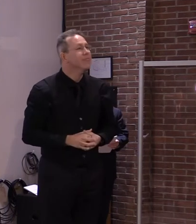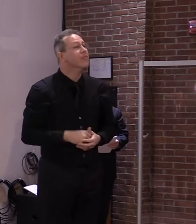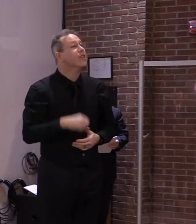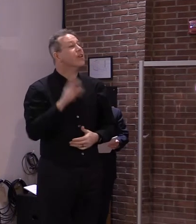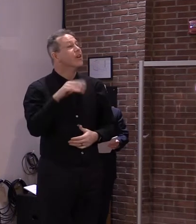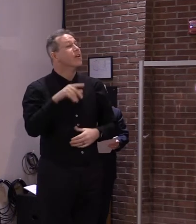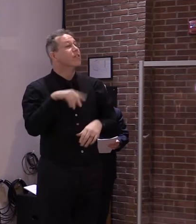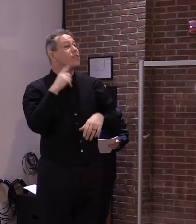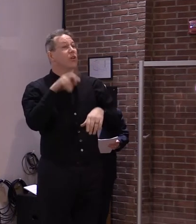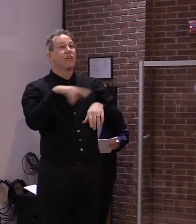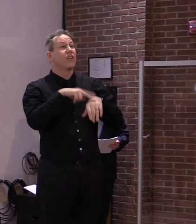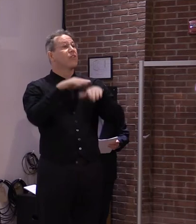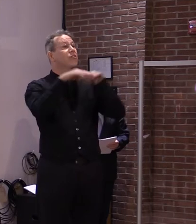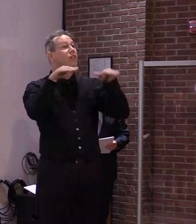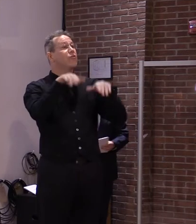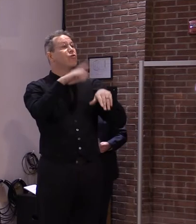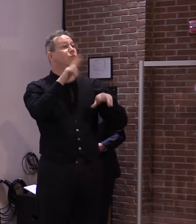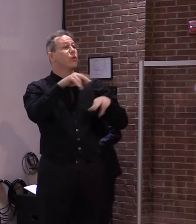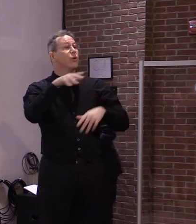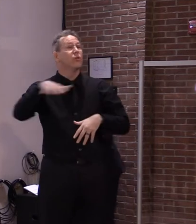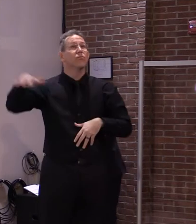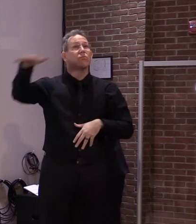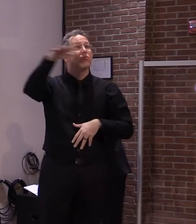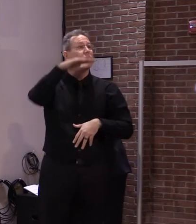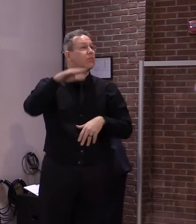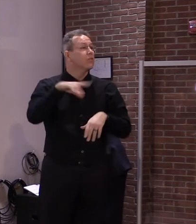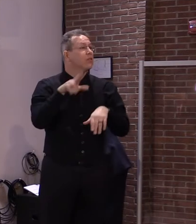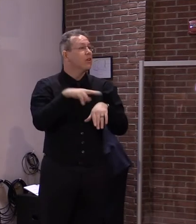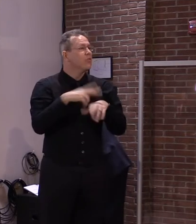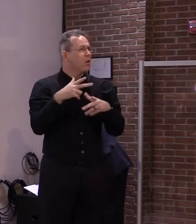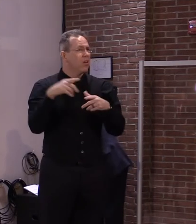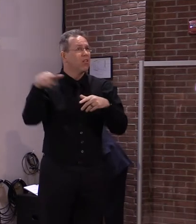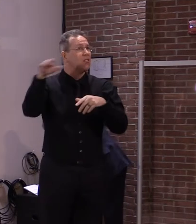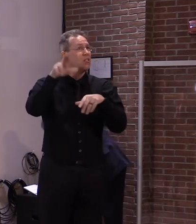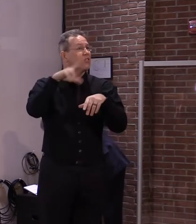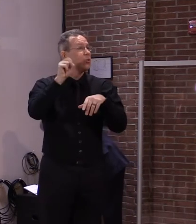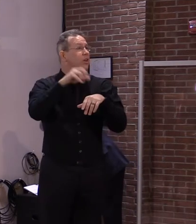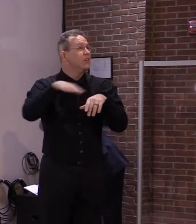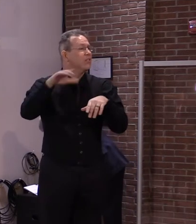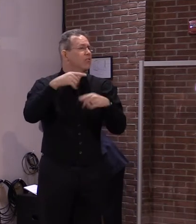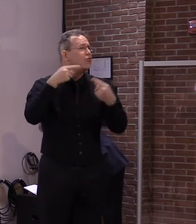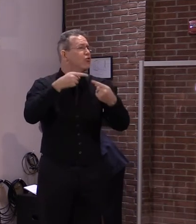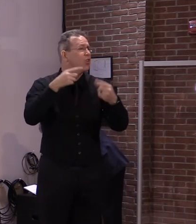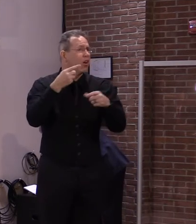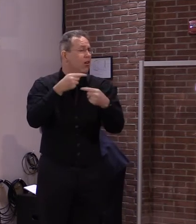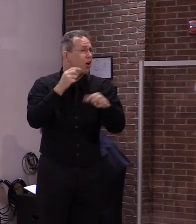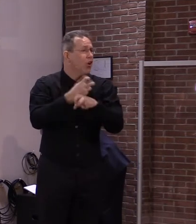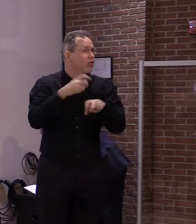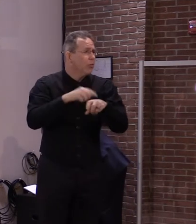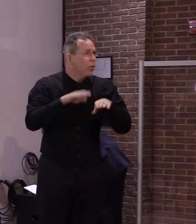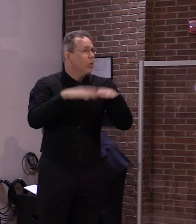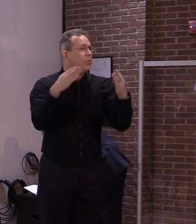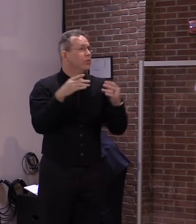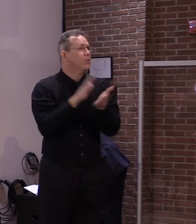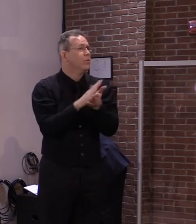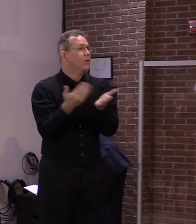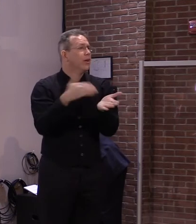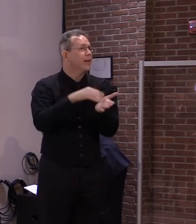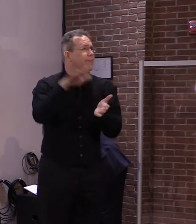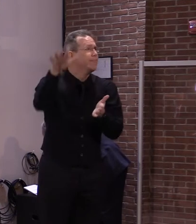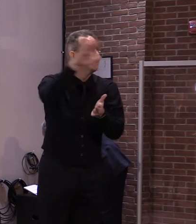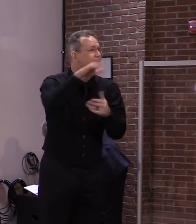urban districts in our country that are still struggling with reopening their schools in several of these districts schools have remained closed since last